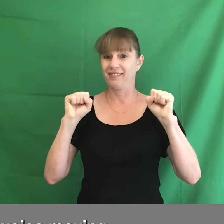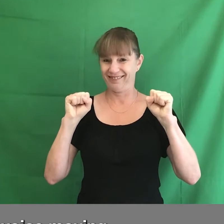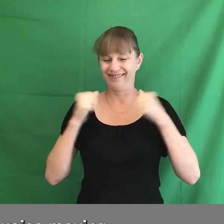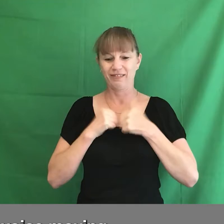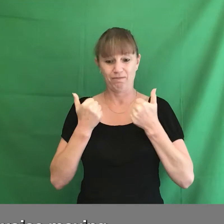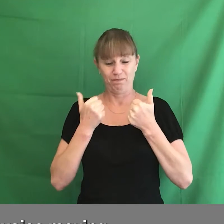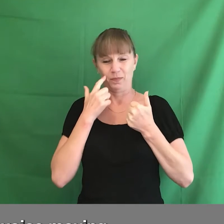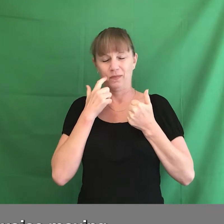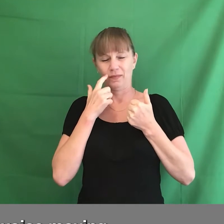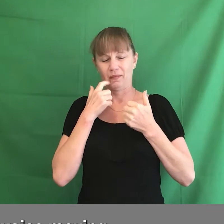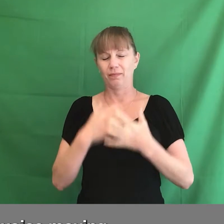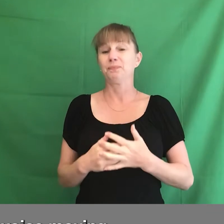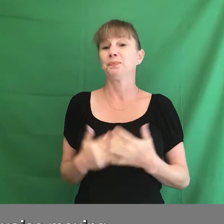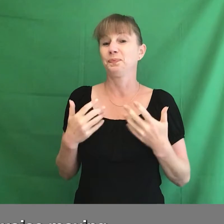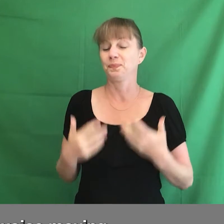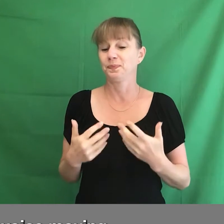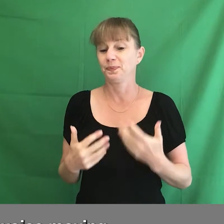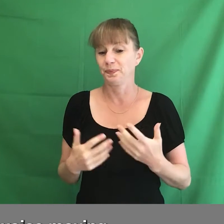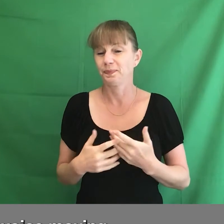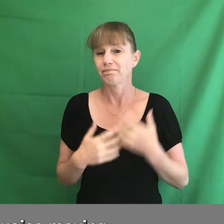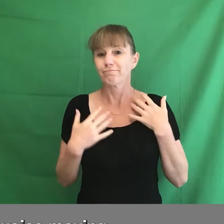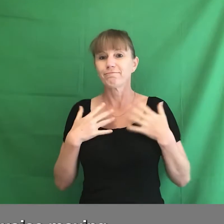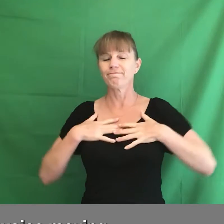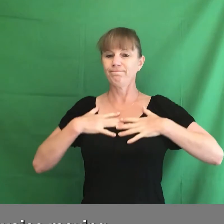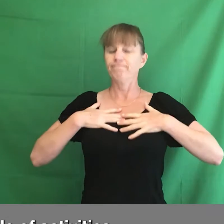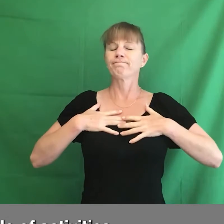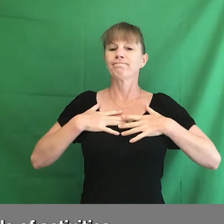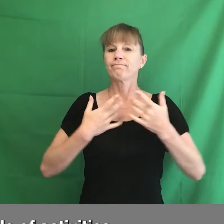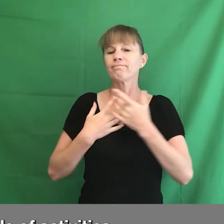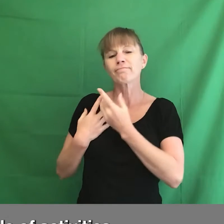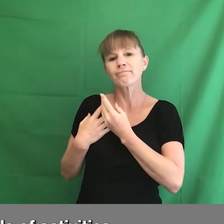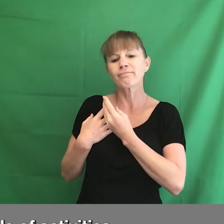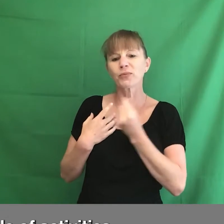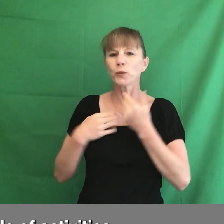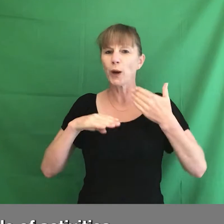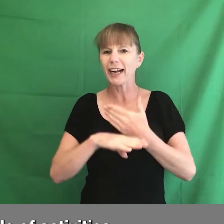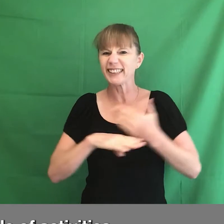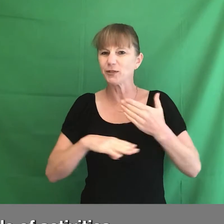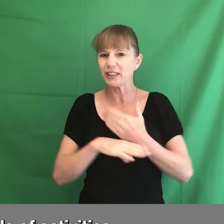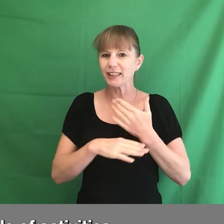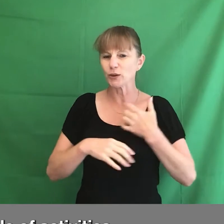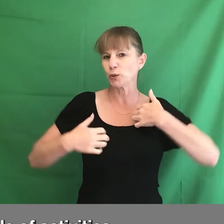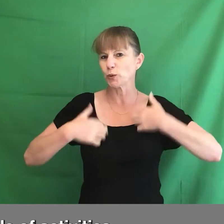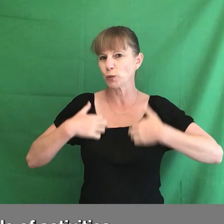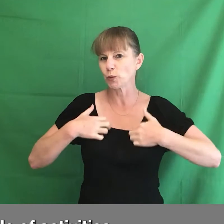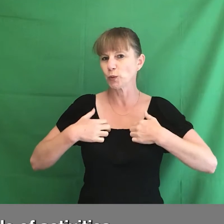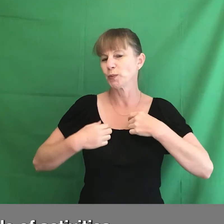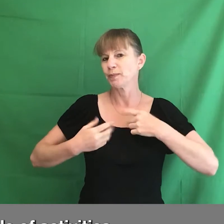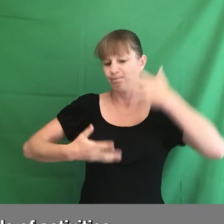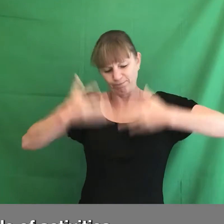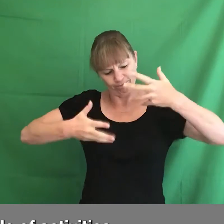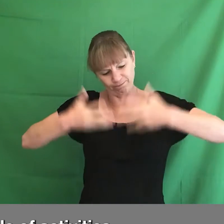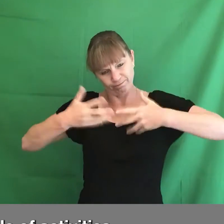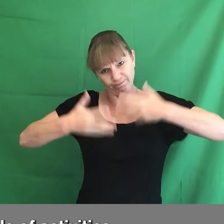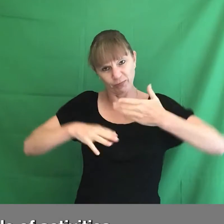Fab. Now that we've got the voice moving and the air moving a bit, we're going to do a couple of activities just to get those high